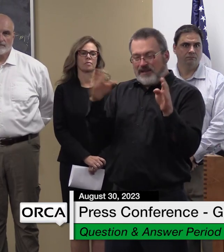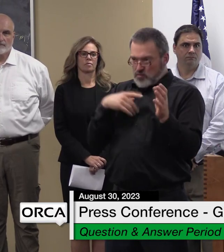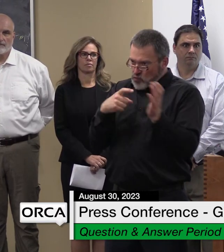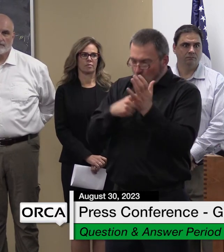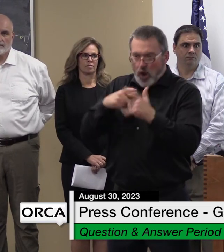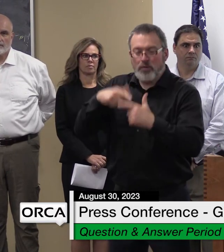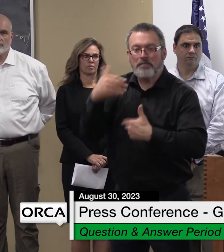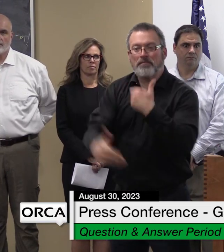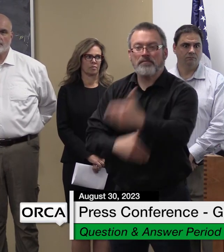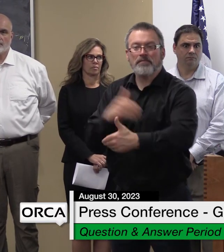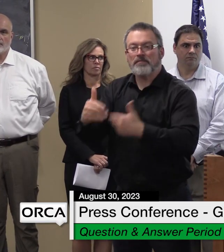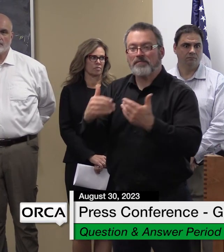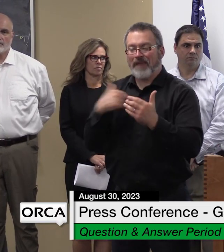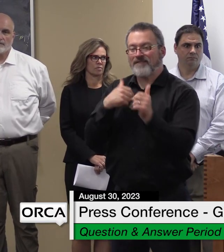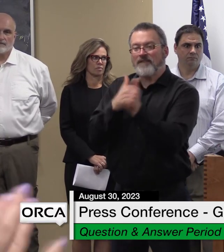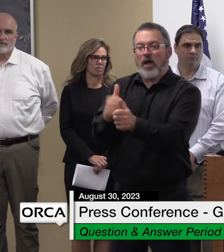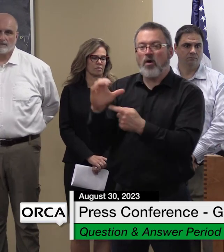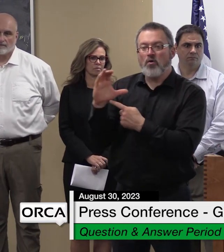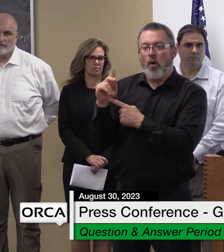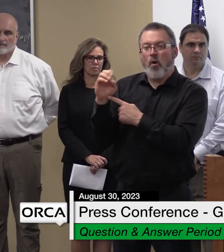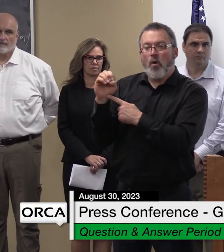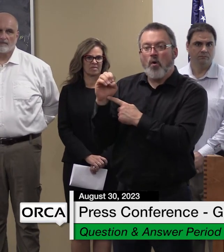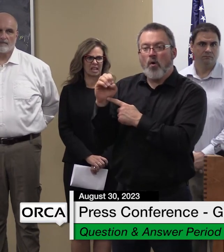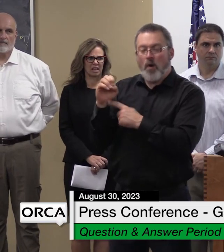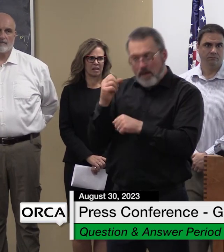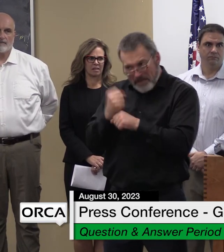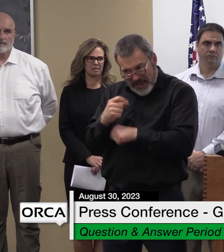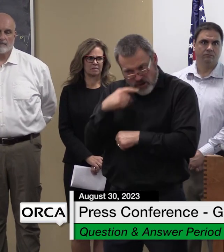their offices as well. So